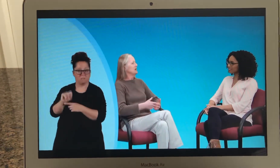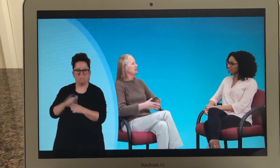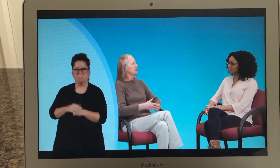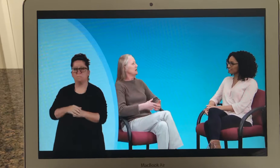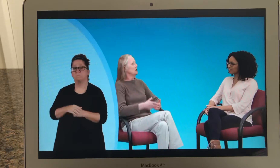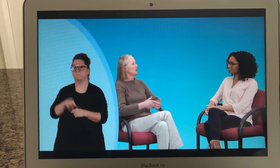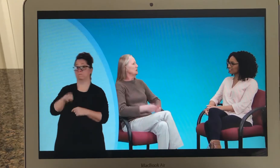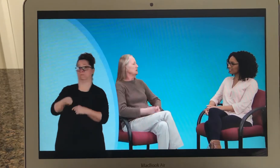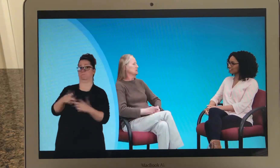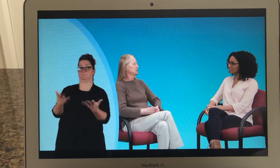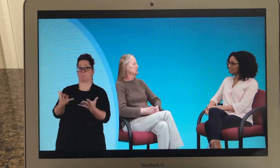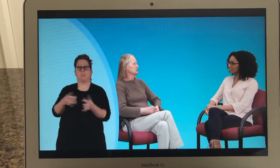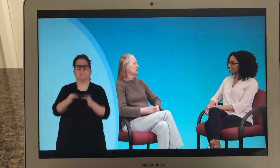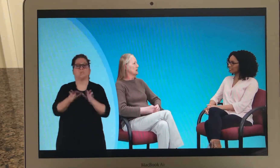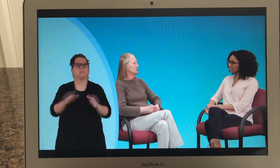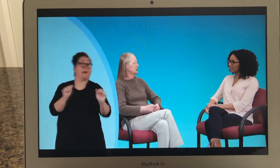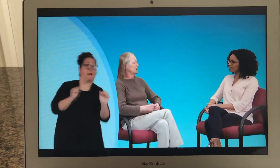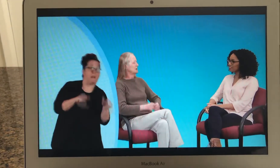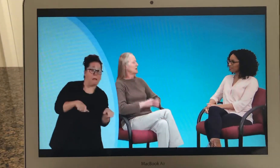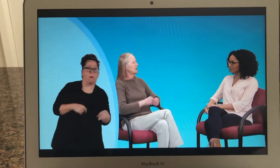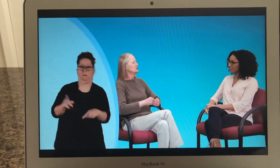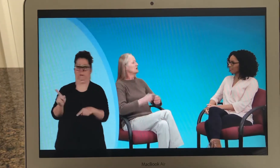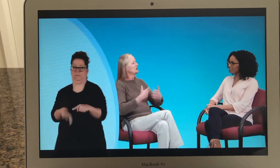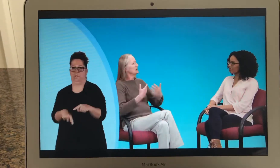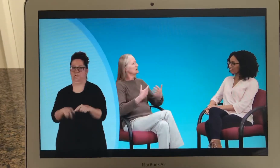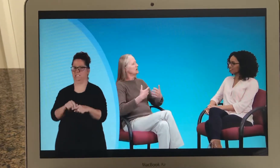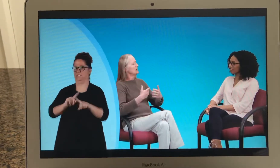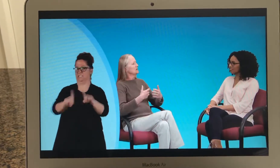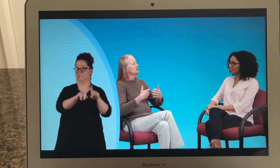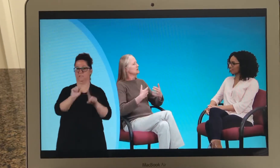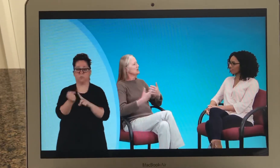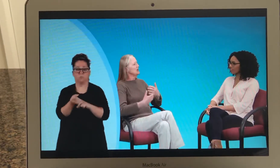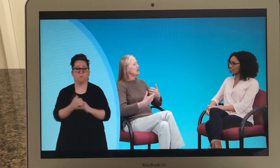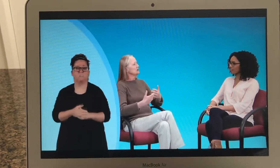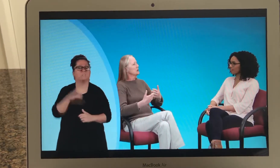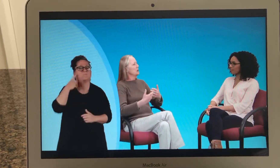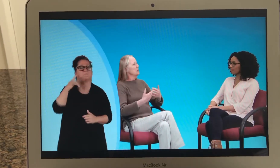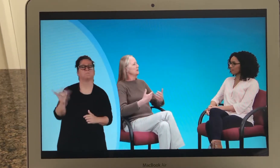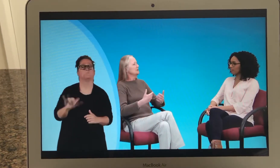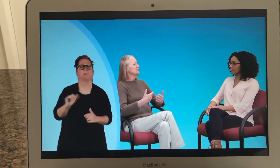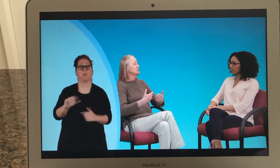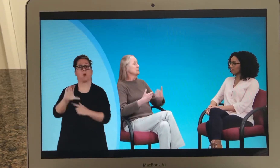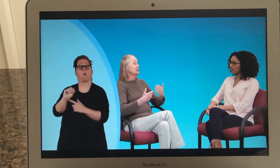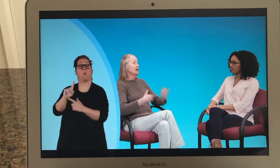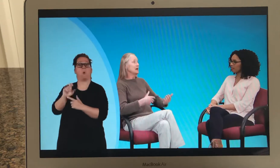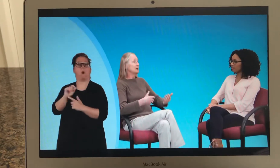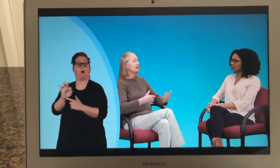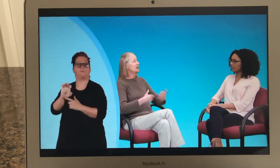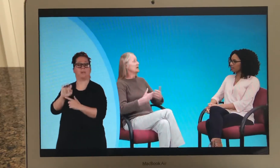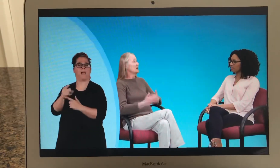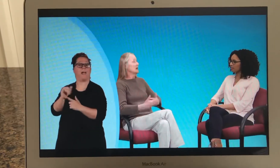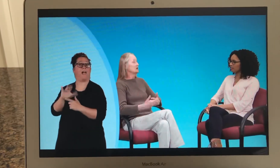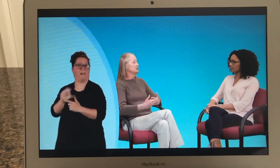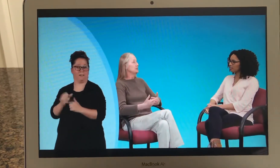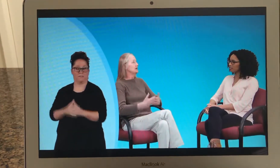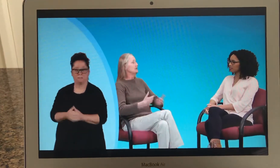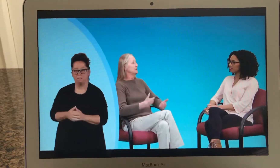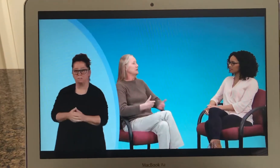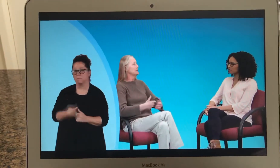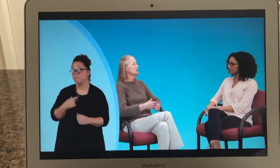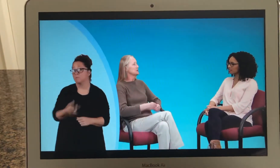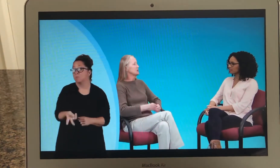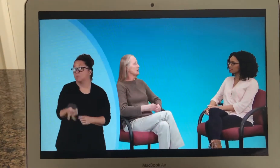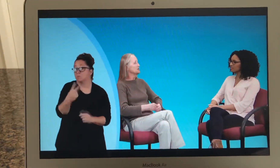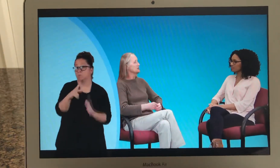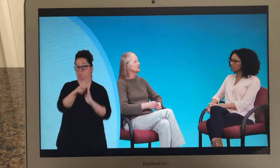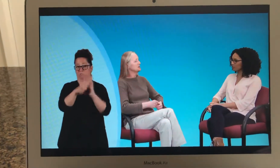Professional Conduct. An interpreter can and can't do different things in situations. Like, for example, Code